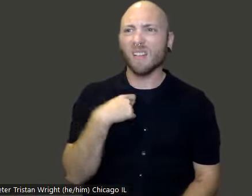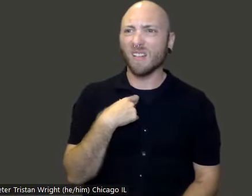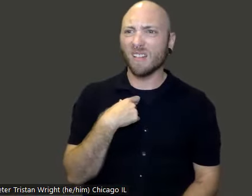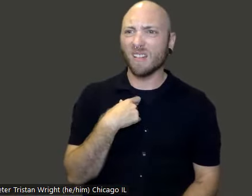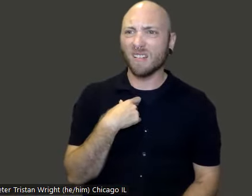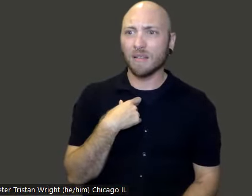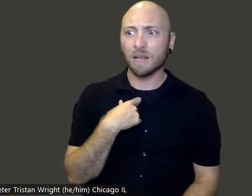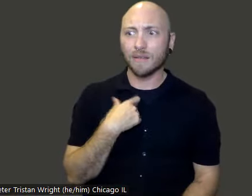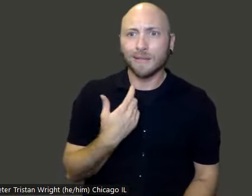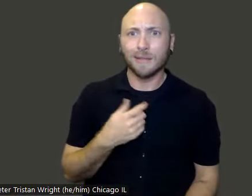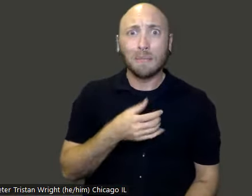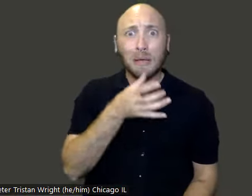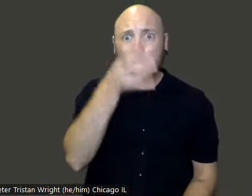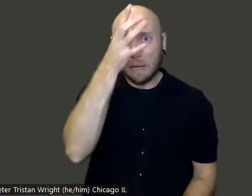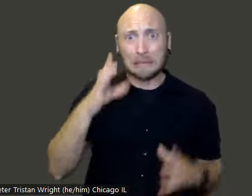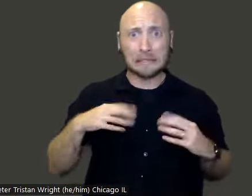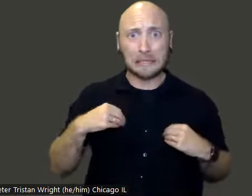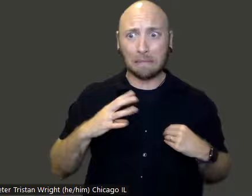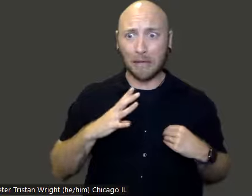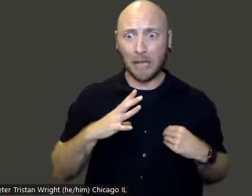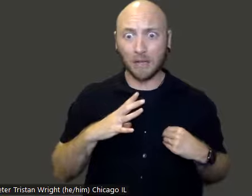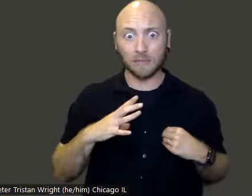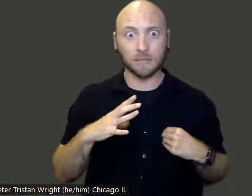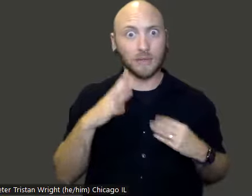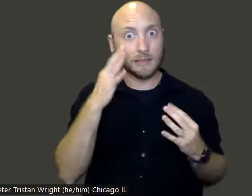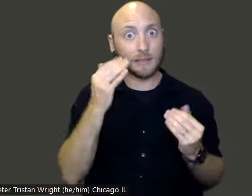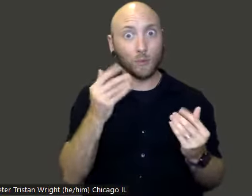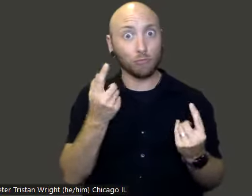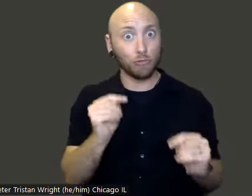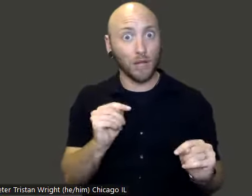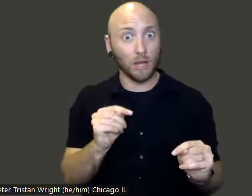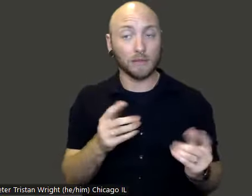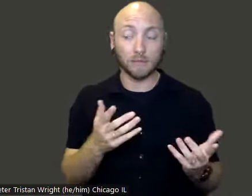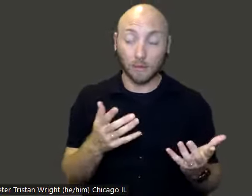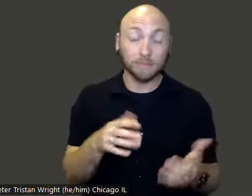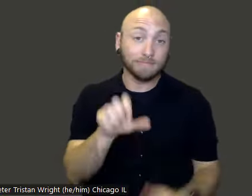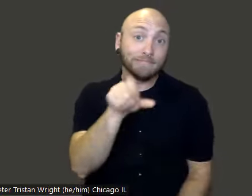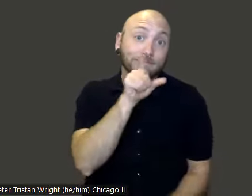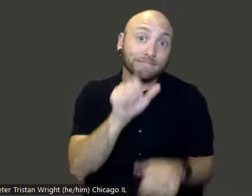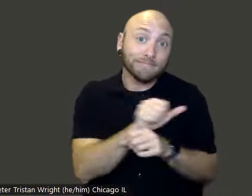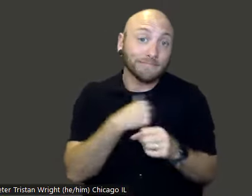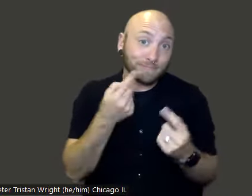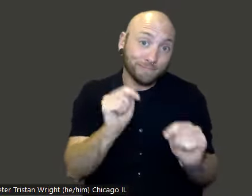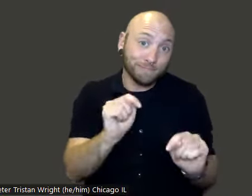cool with me doing all this. I'm like, I'm gonna do it. And I did do it.